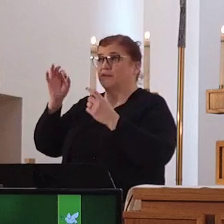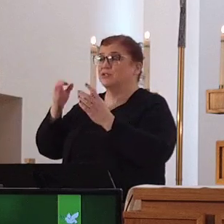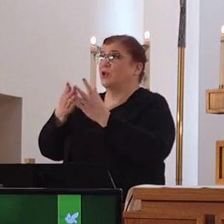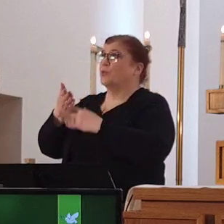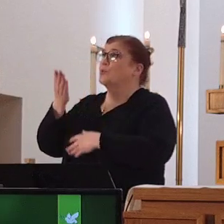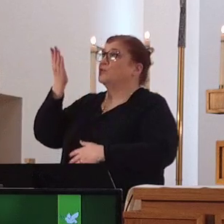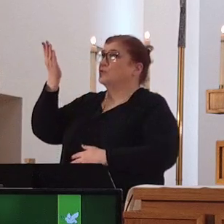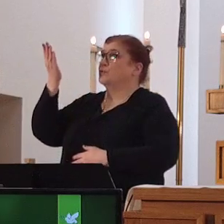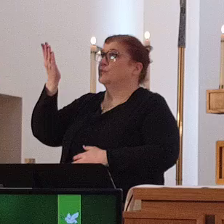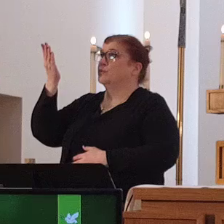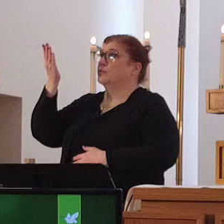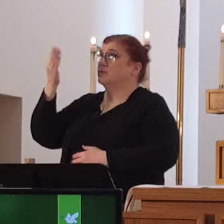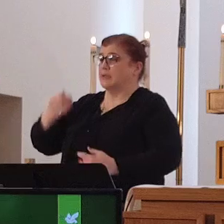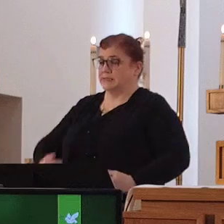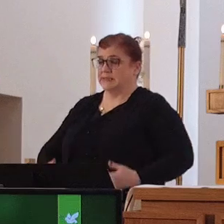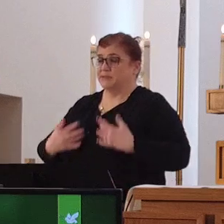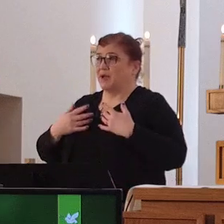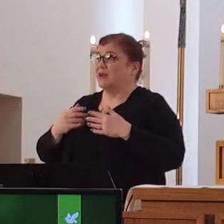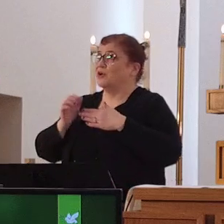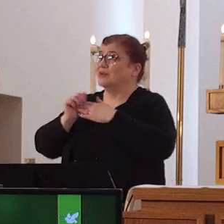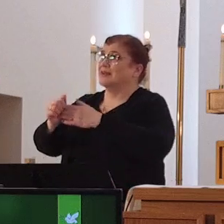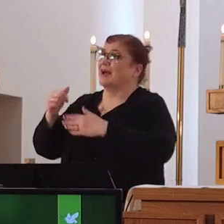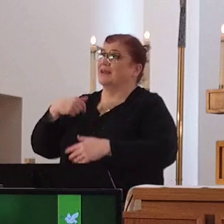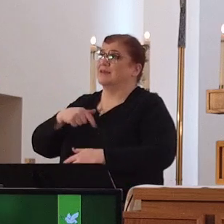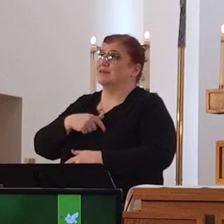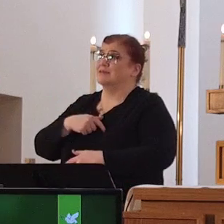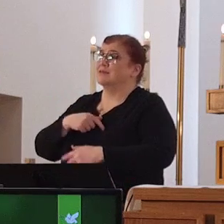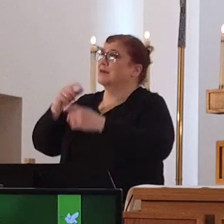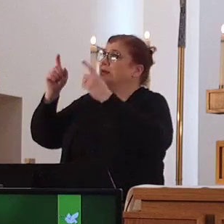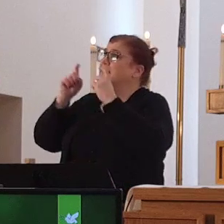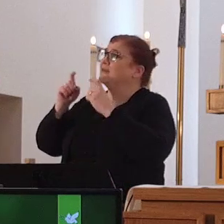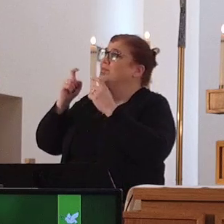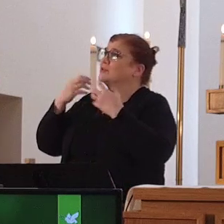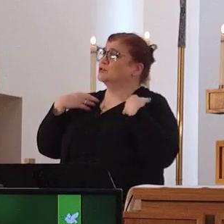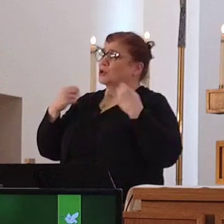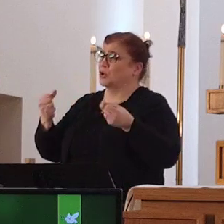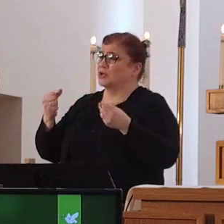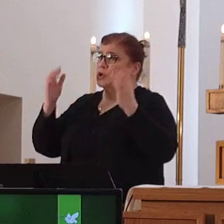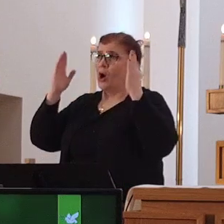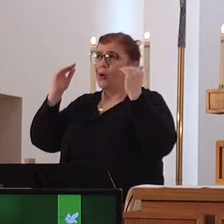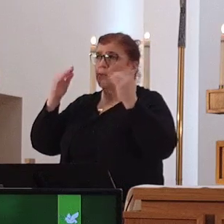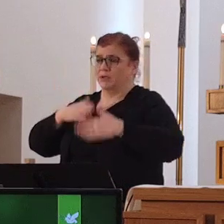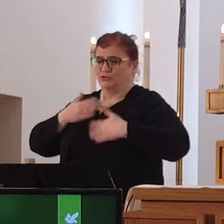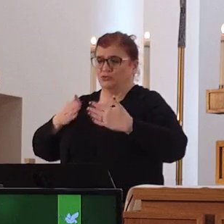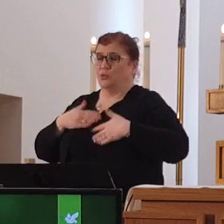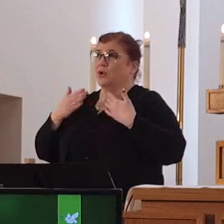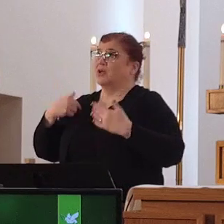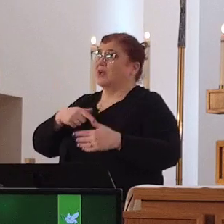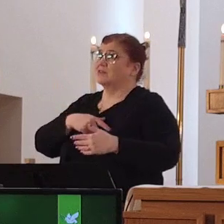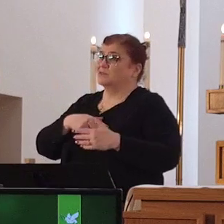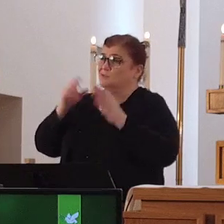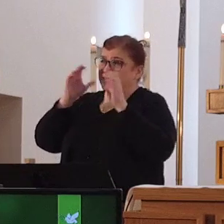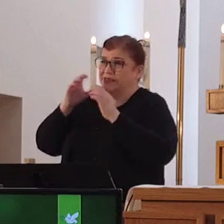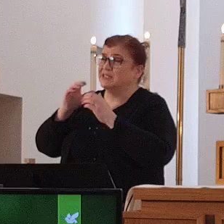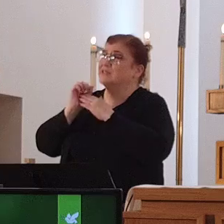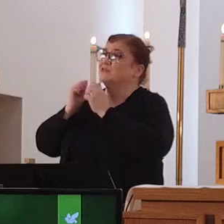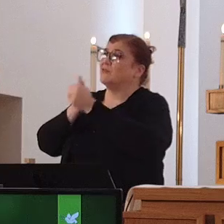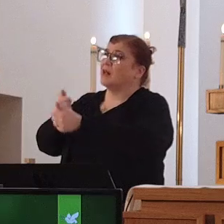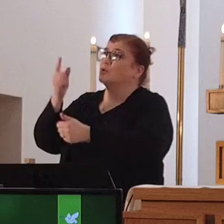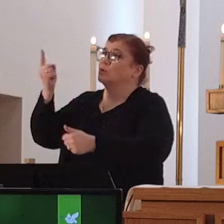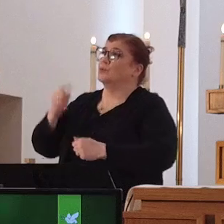you, inspire and guide us. Grant us courage, hope, and joy as we seek to follow